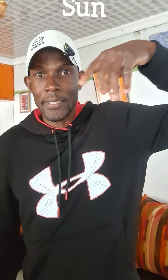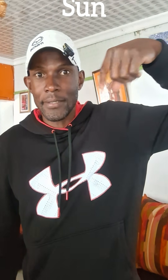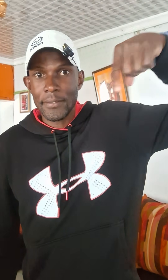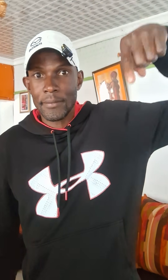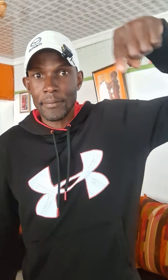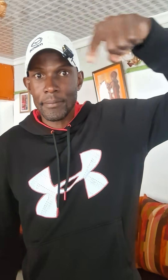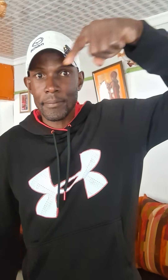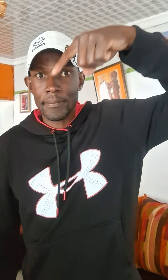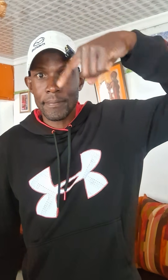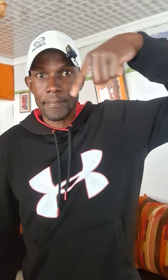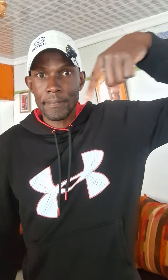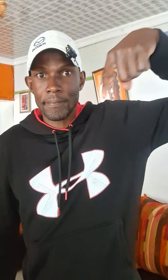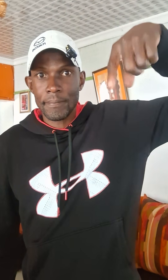sun.